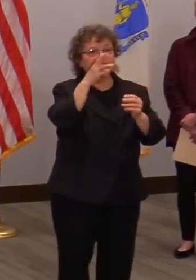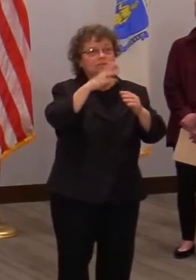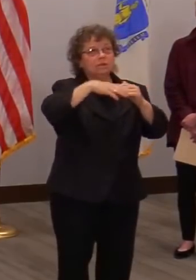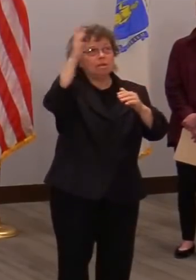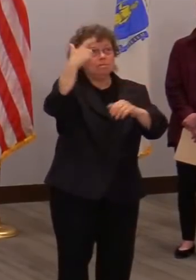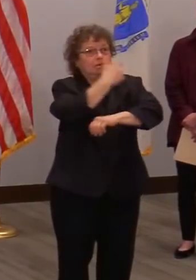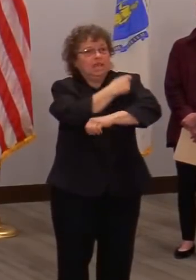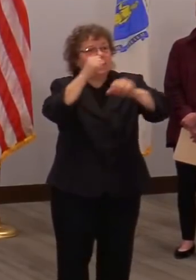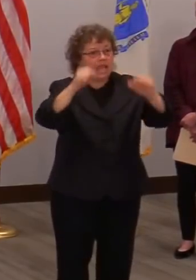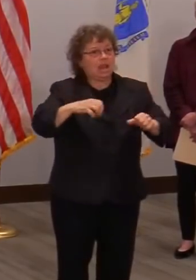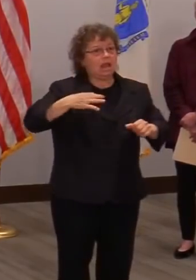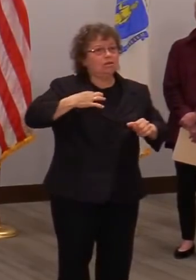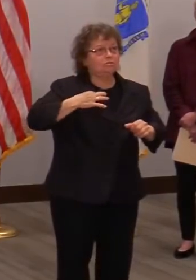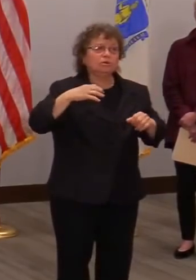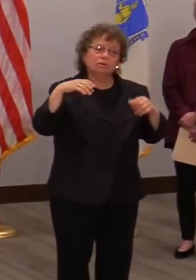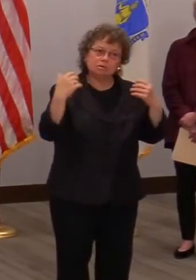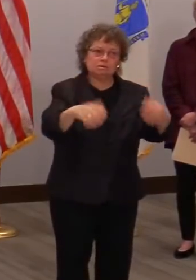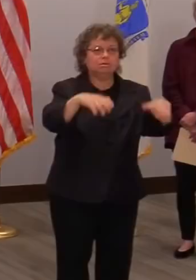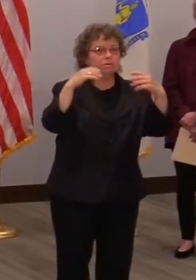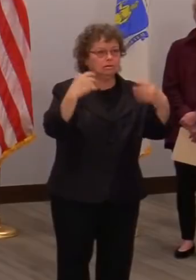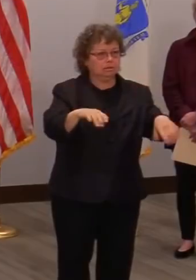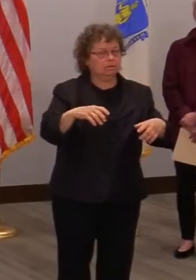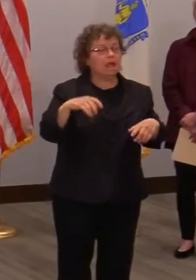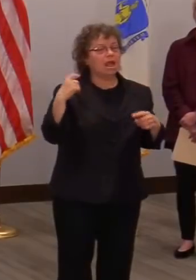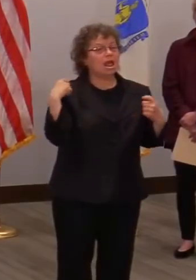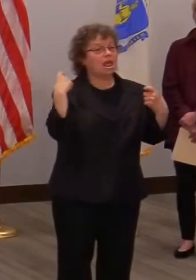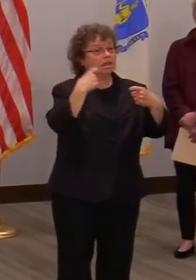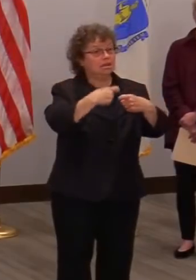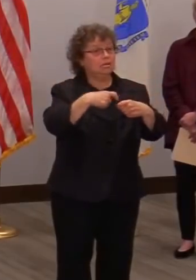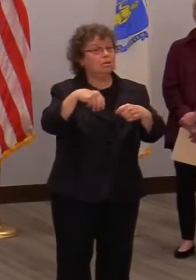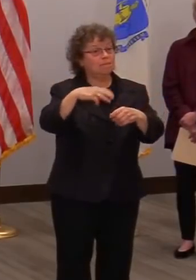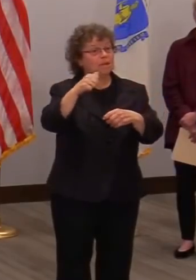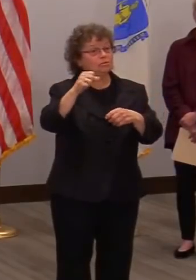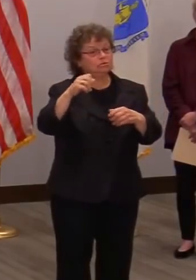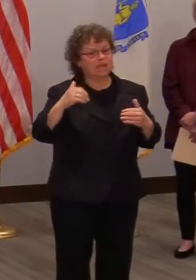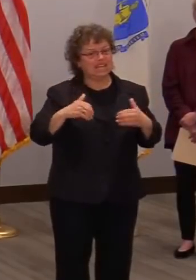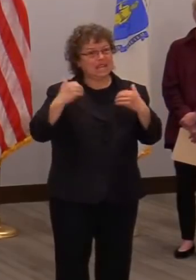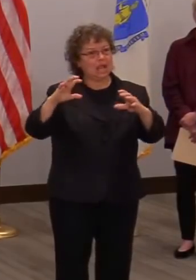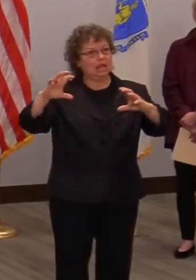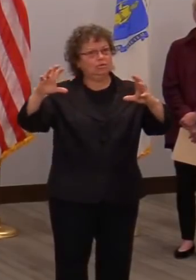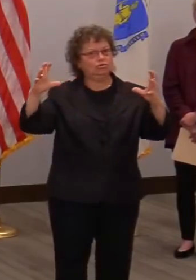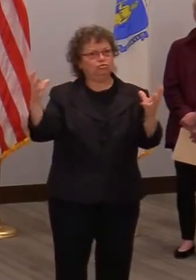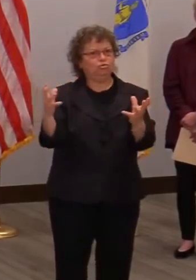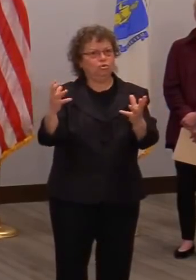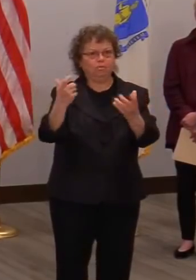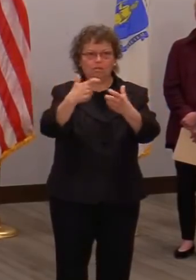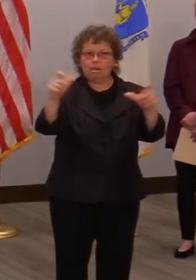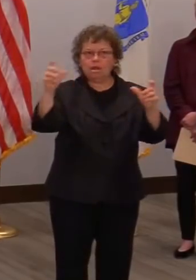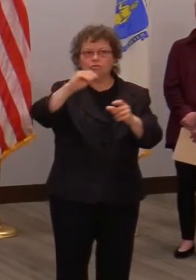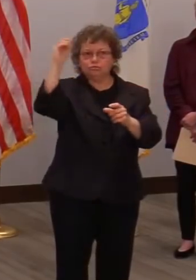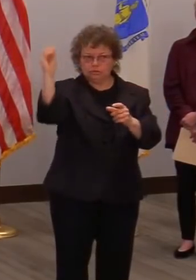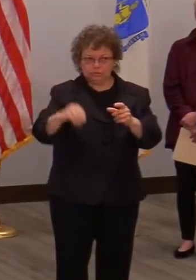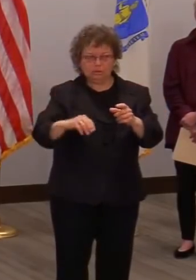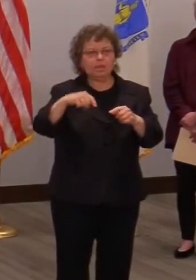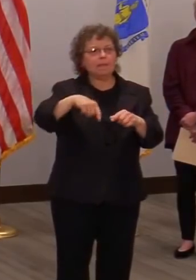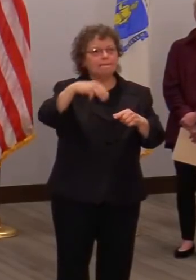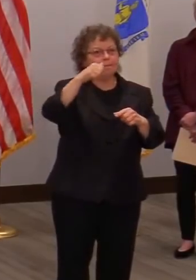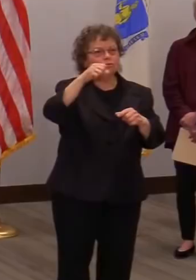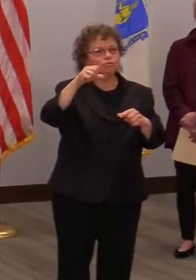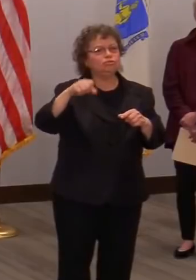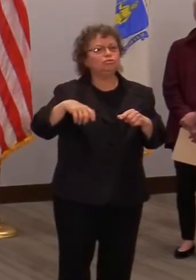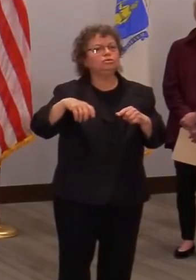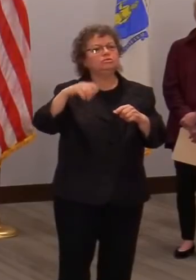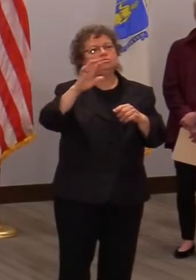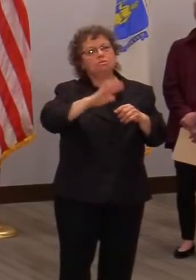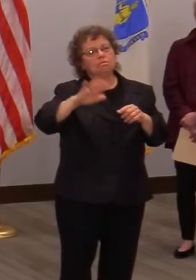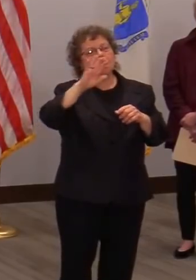the state of Massachusetts is one of the youngest demographic groups we have. The median age for non-Latinos in our Commonwealth is about